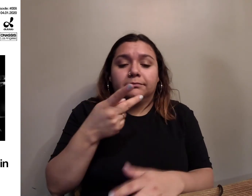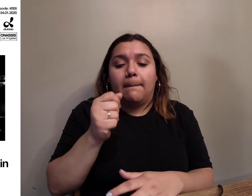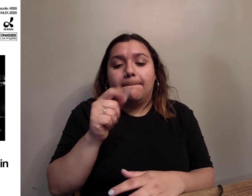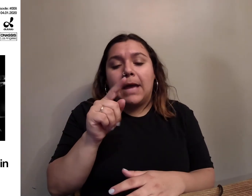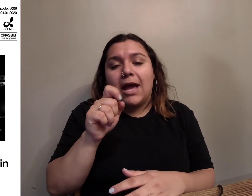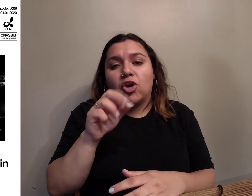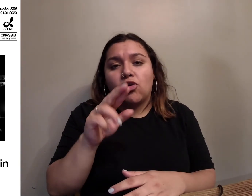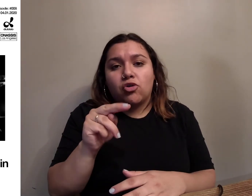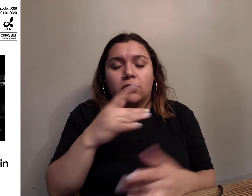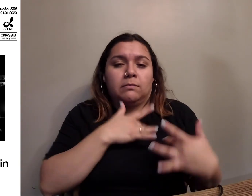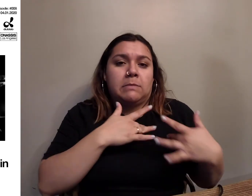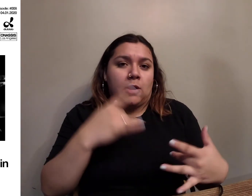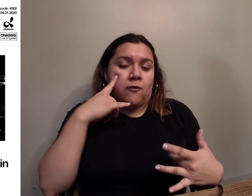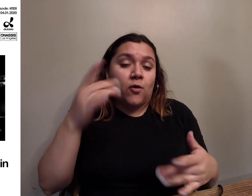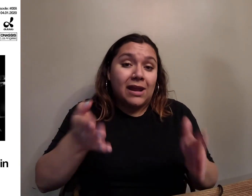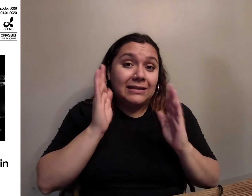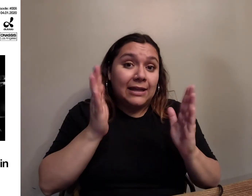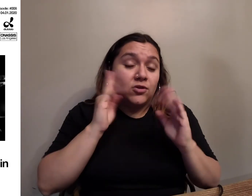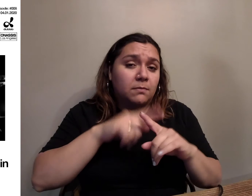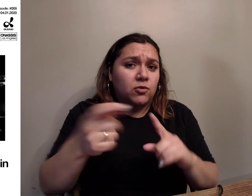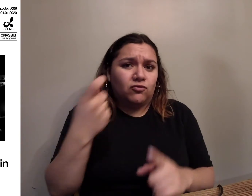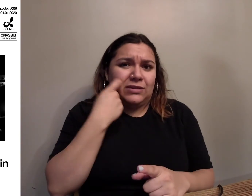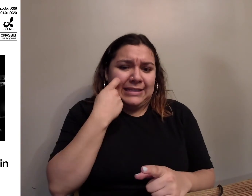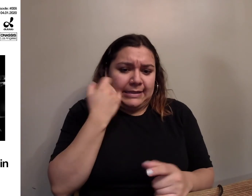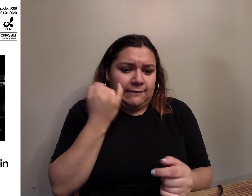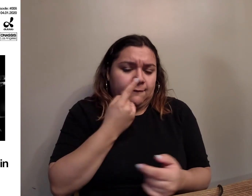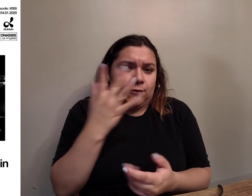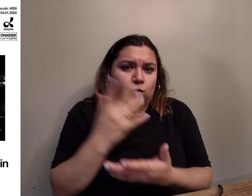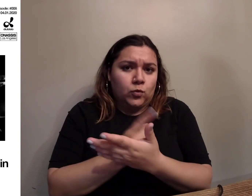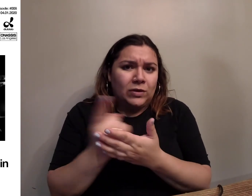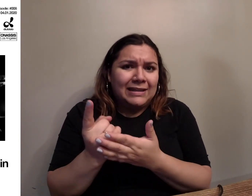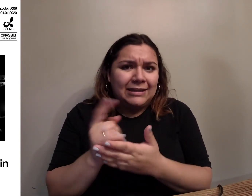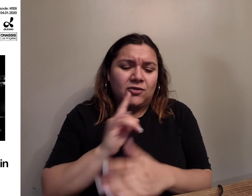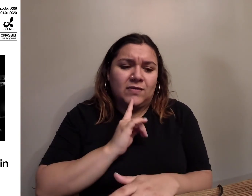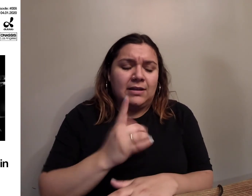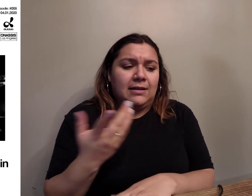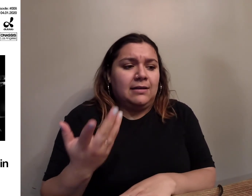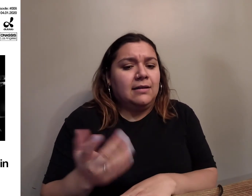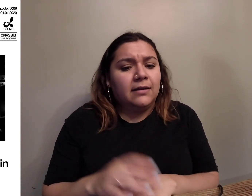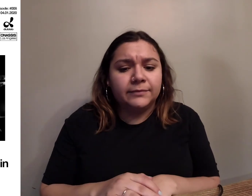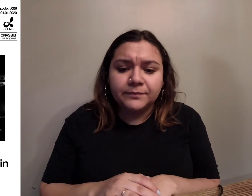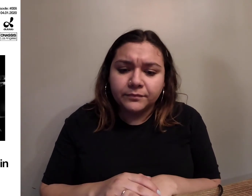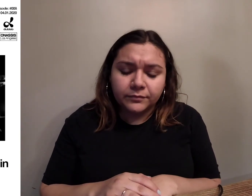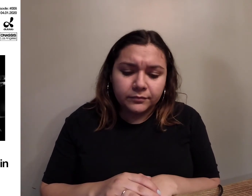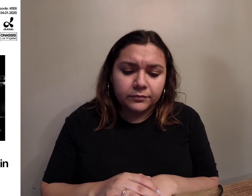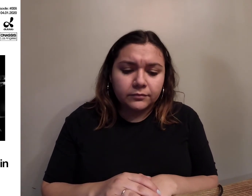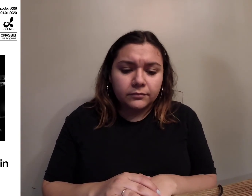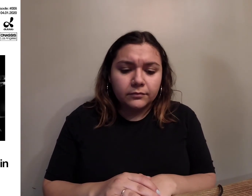this will change, but the last few weeks have just been this kind of fleeting